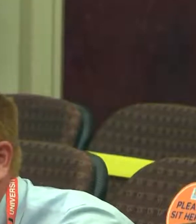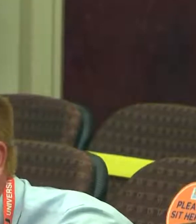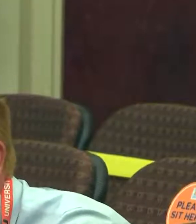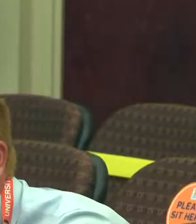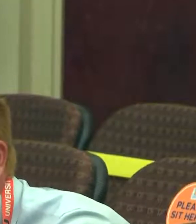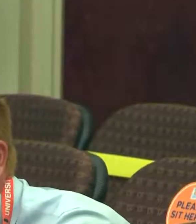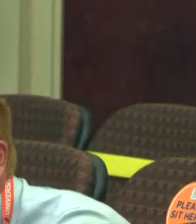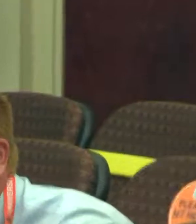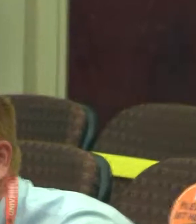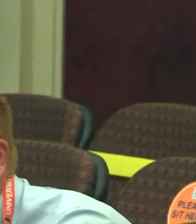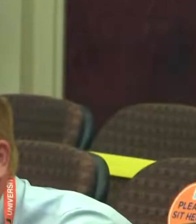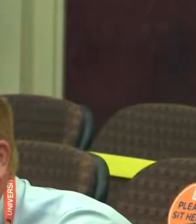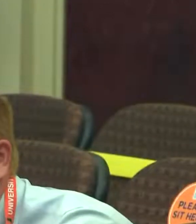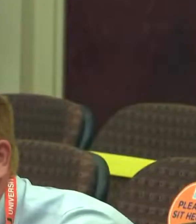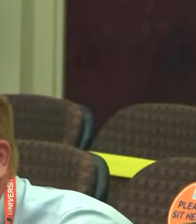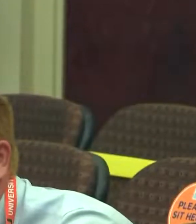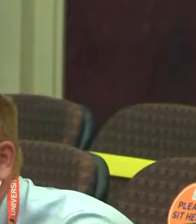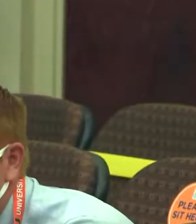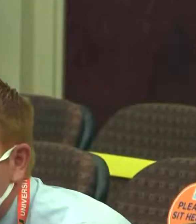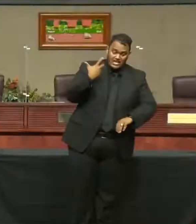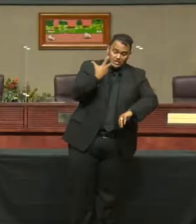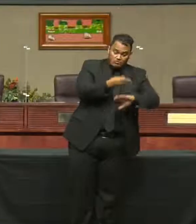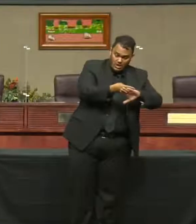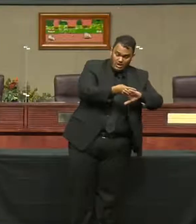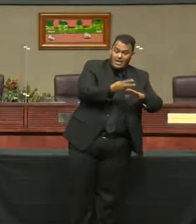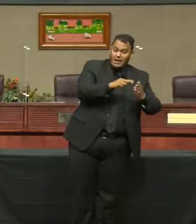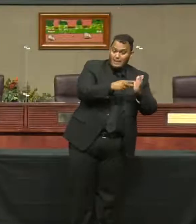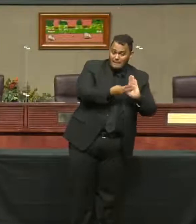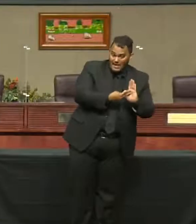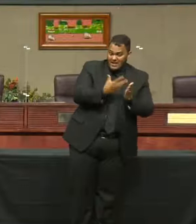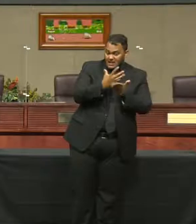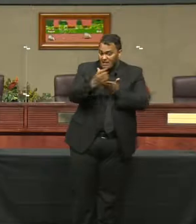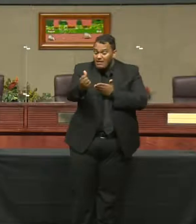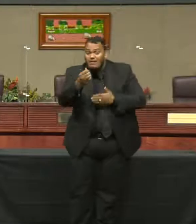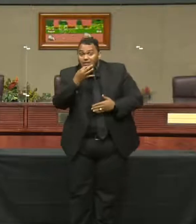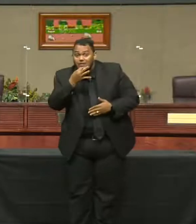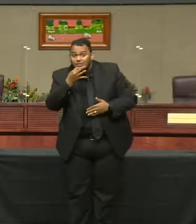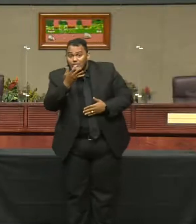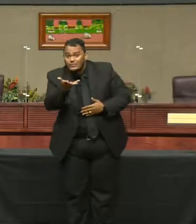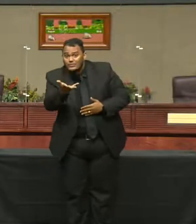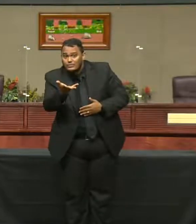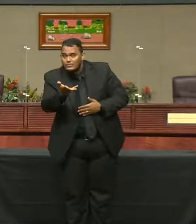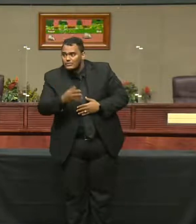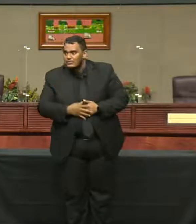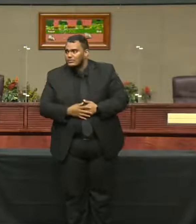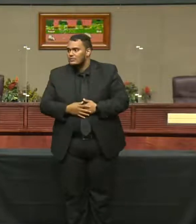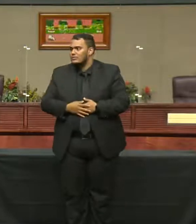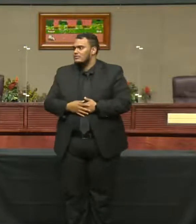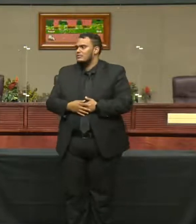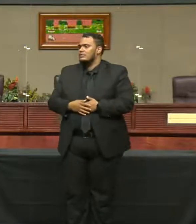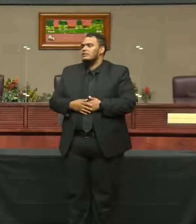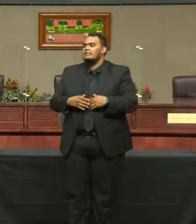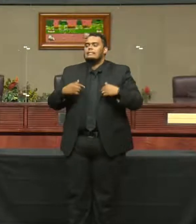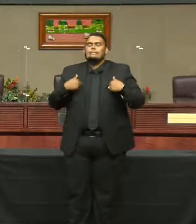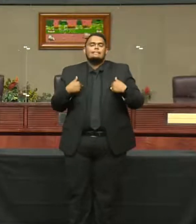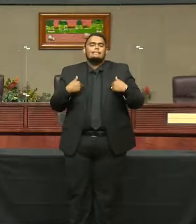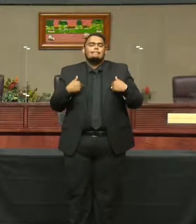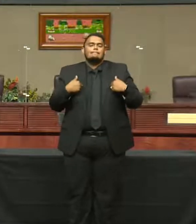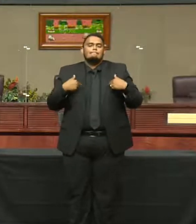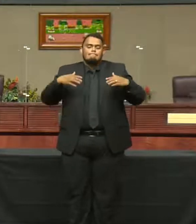might have to go through this process again before the year's over? So I haven't read anything lately.